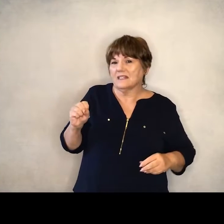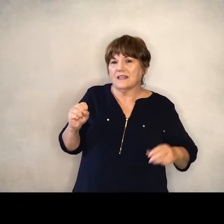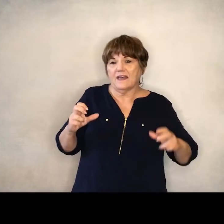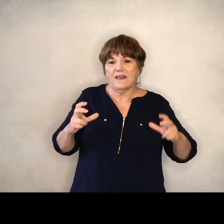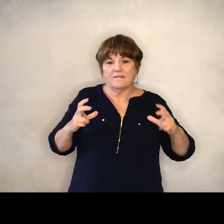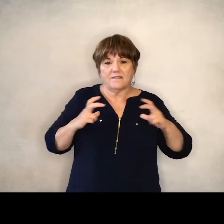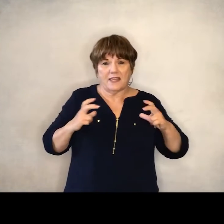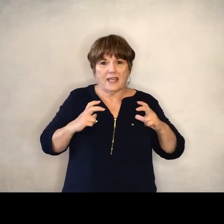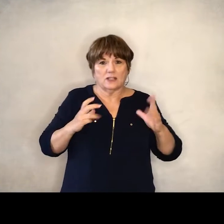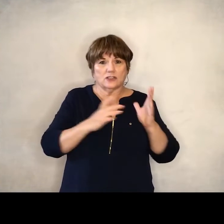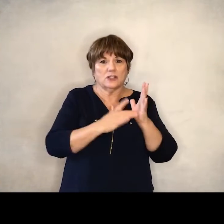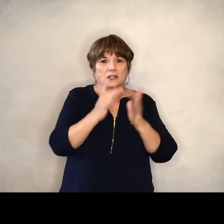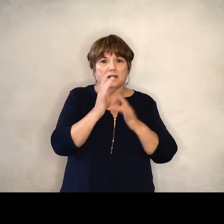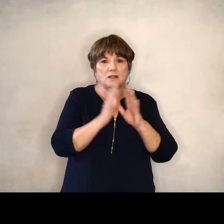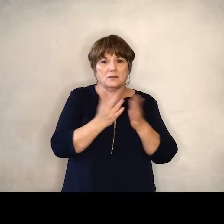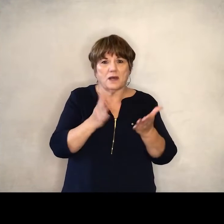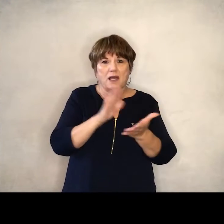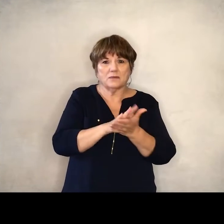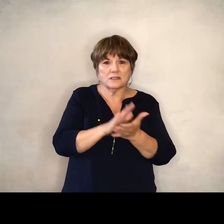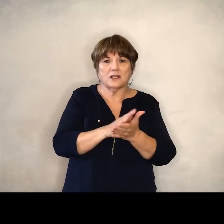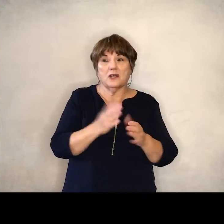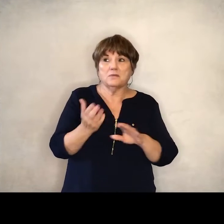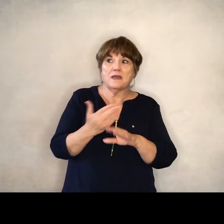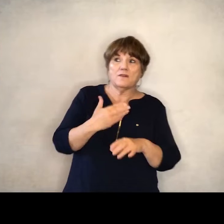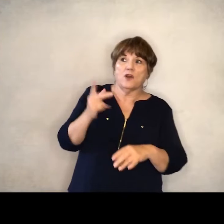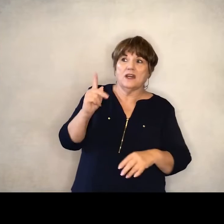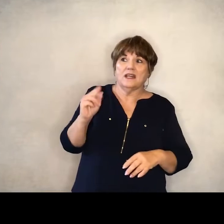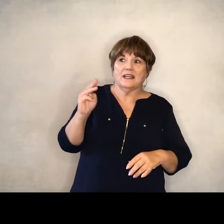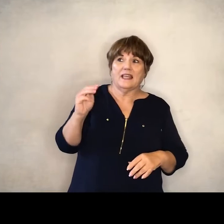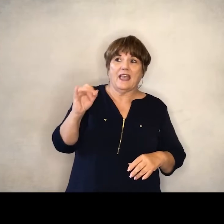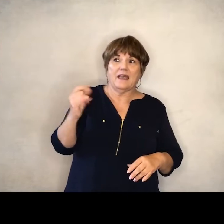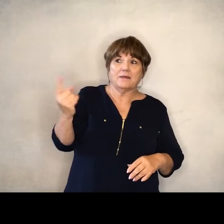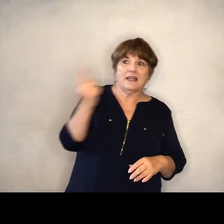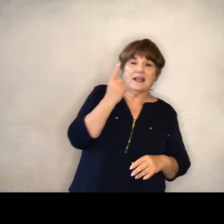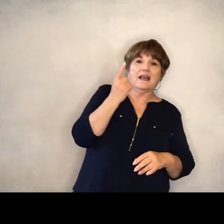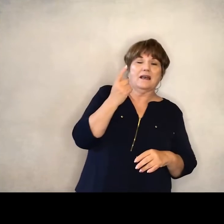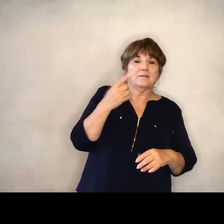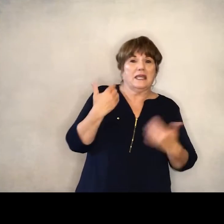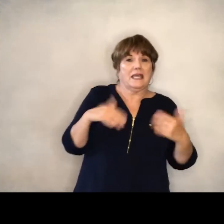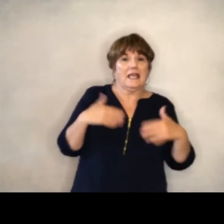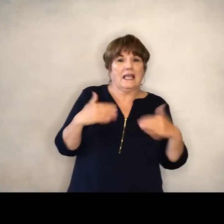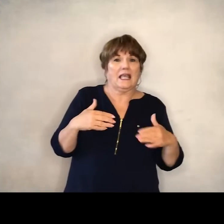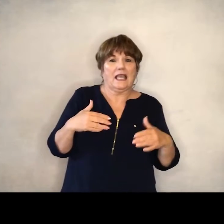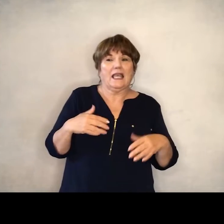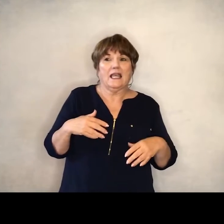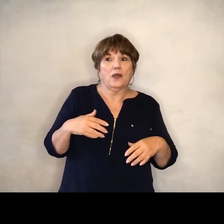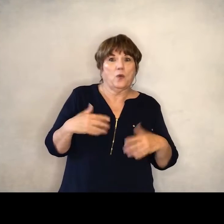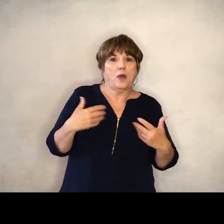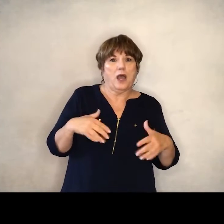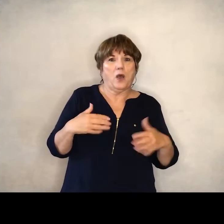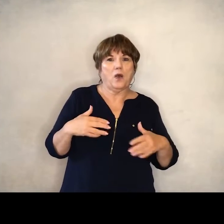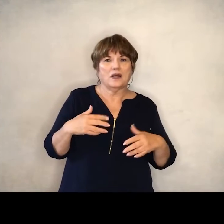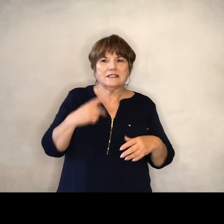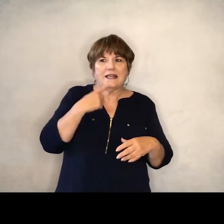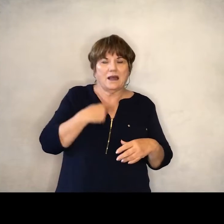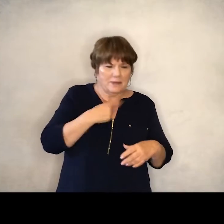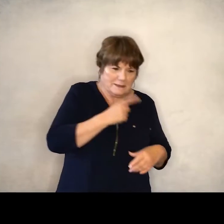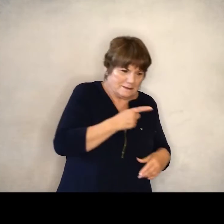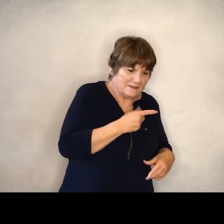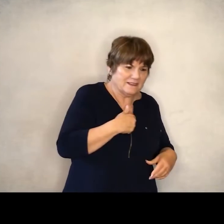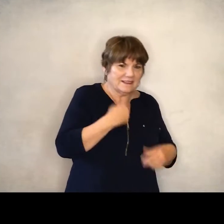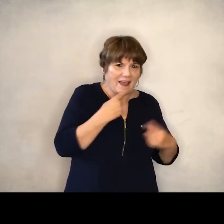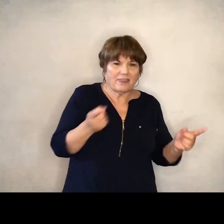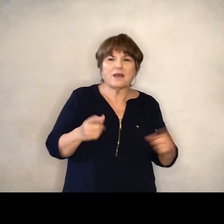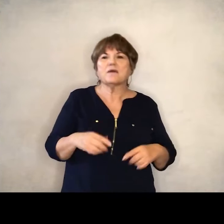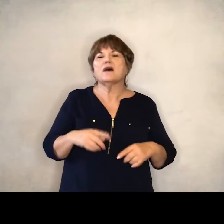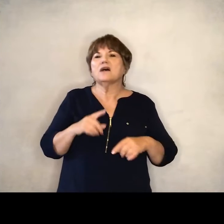Cammie comes and beats me up, I got to tell you, VBS is just getting lots of kids and lots of adults, but we